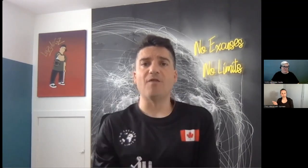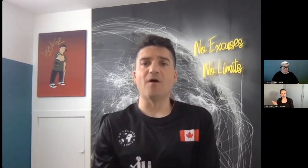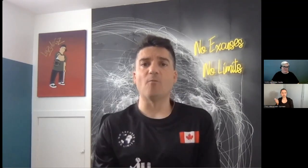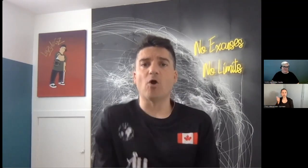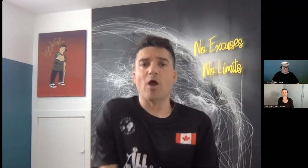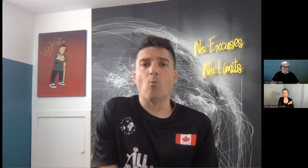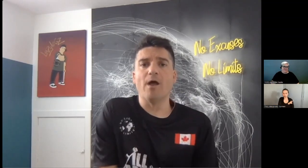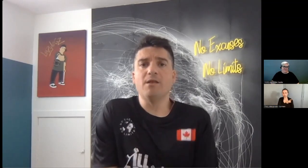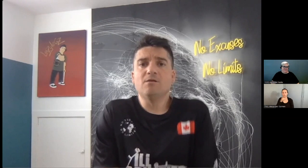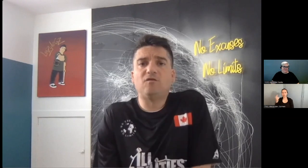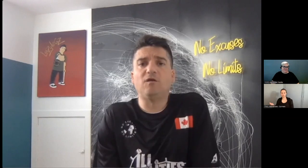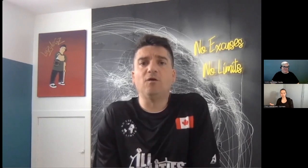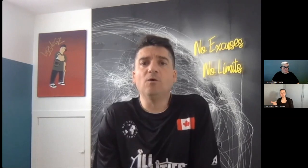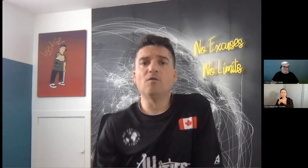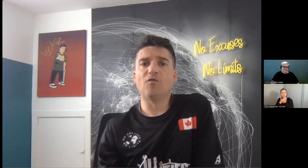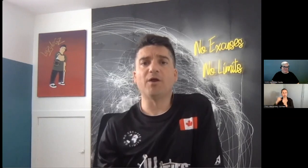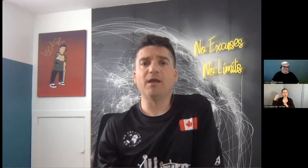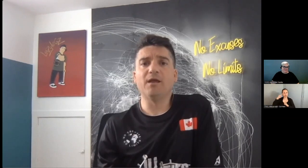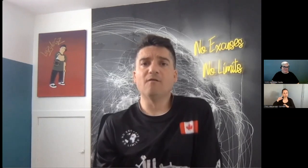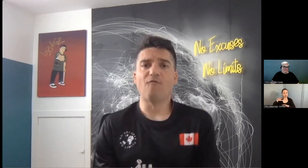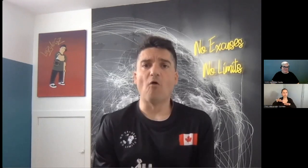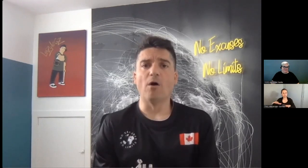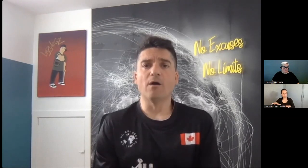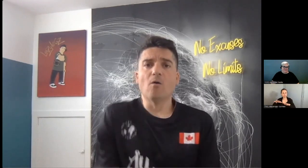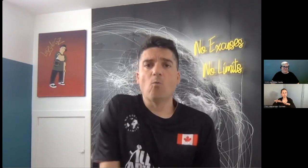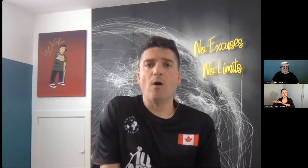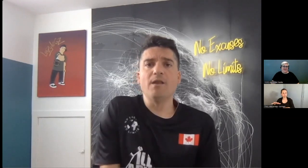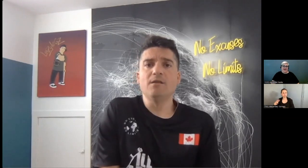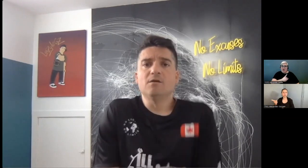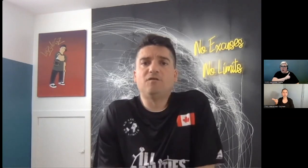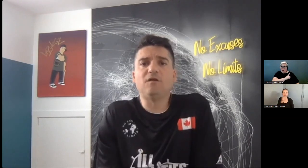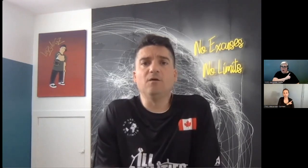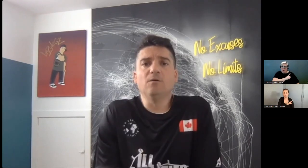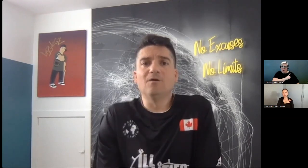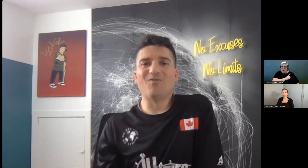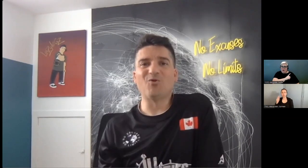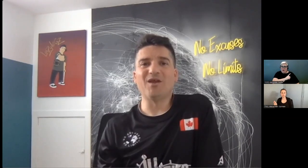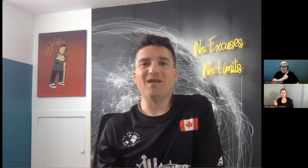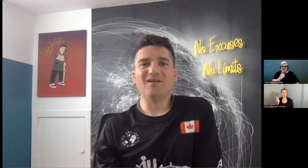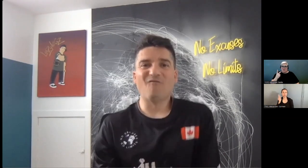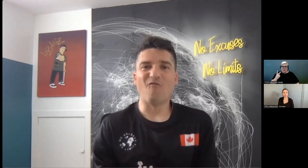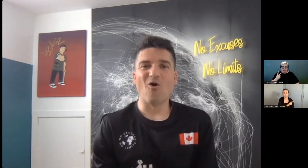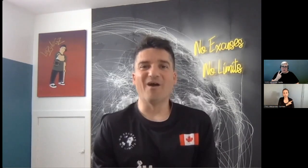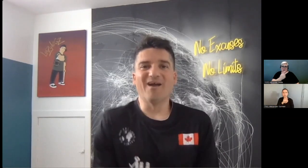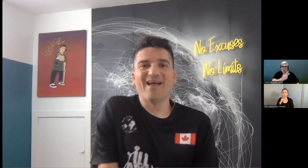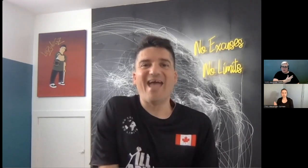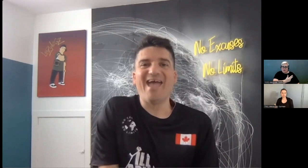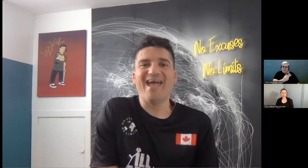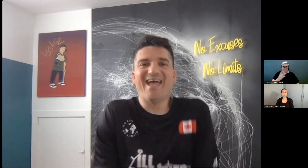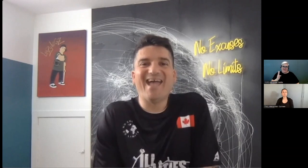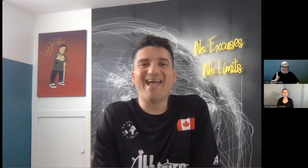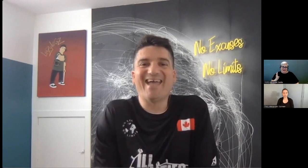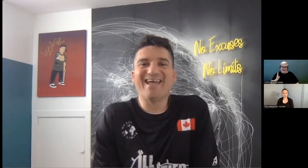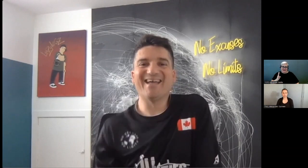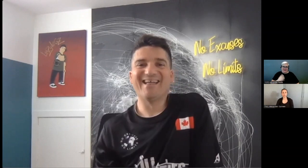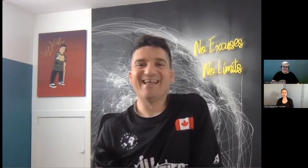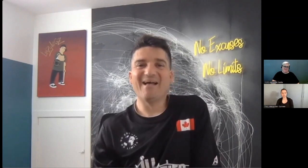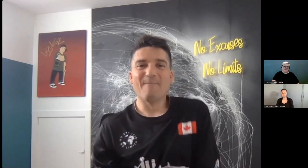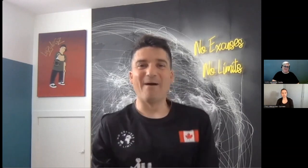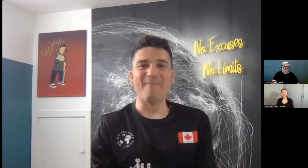the rhythm. We're going 1, 2, 3, 4. 1, 2, 3, 4.